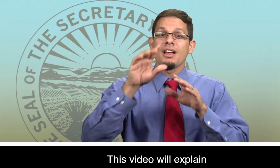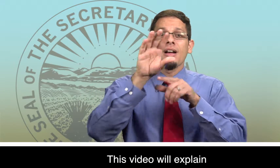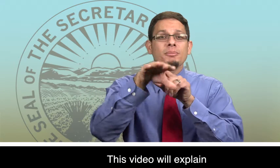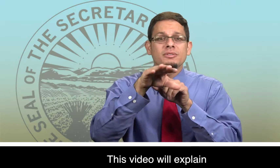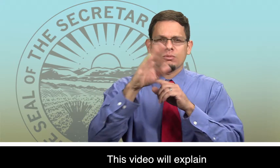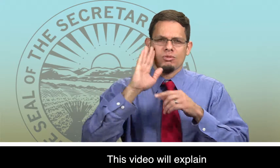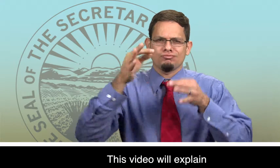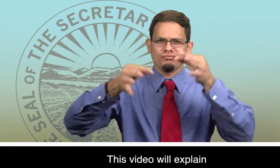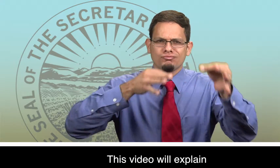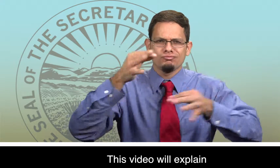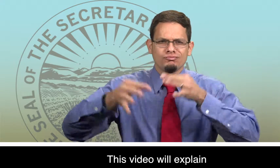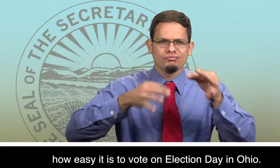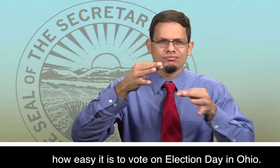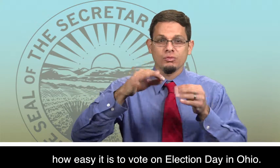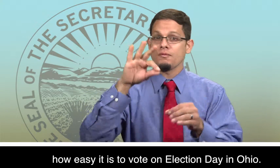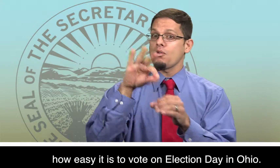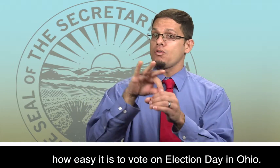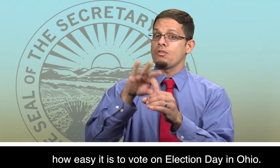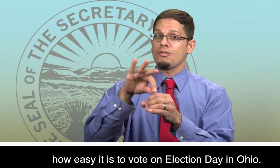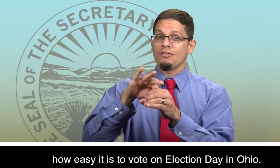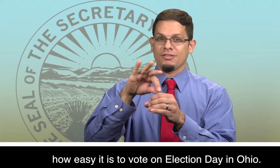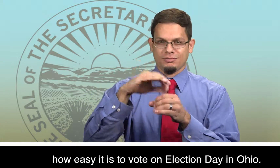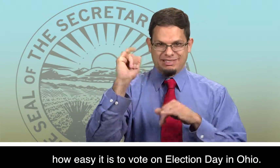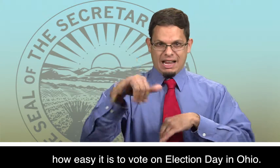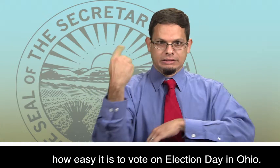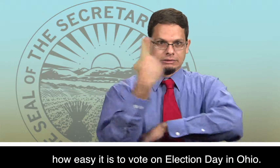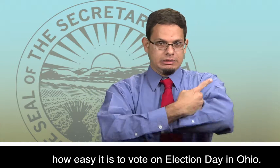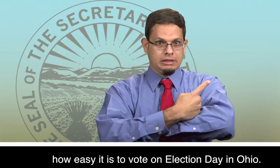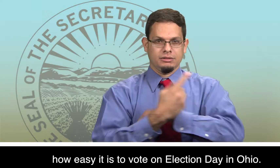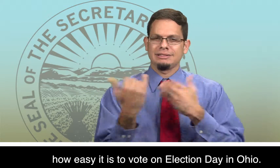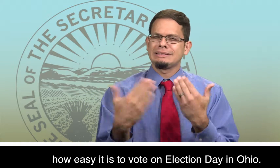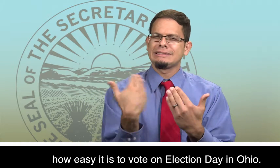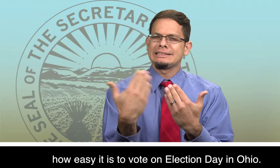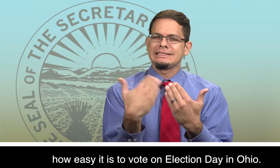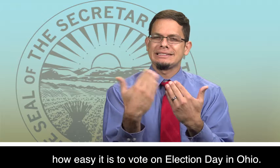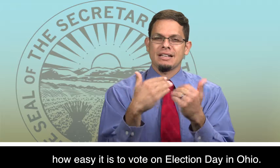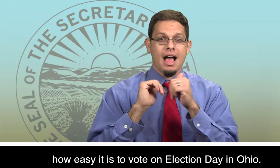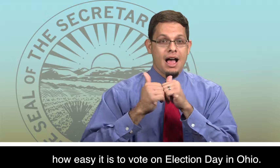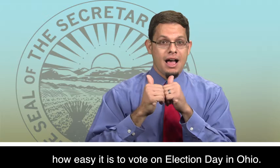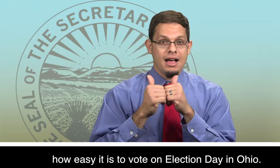This video will explain how easy it is to vote on Election Day in Ohio.